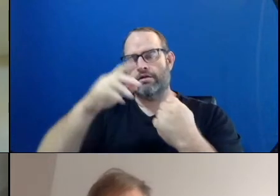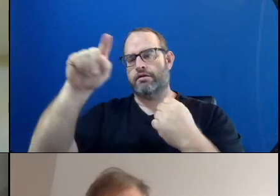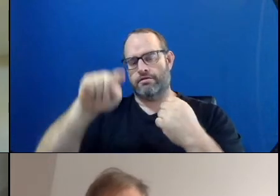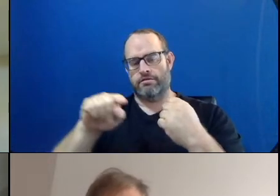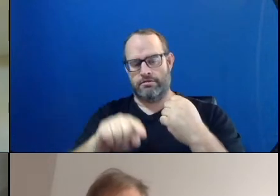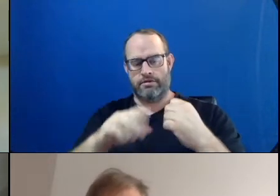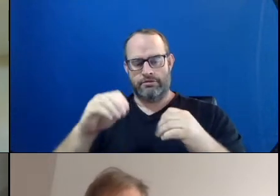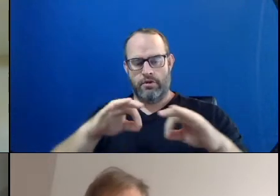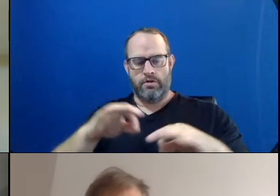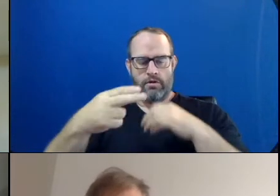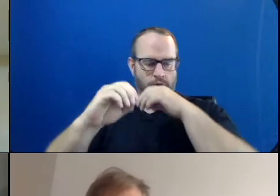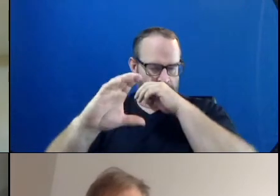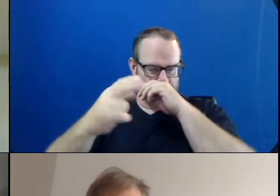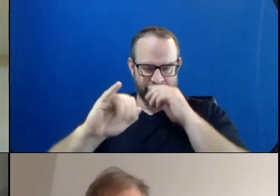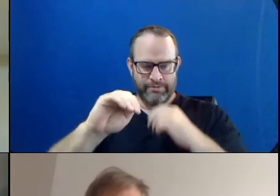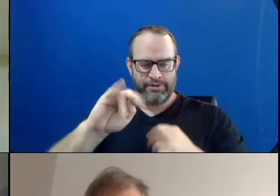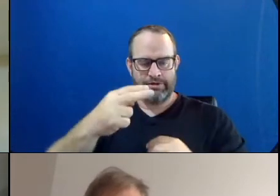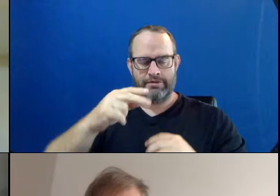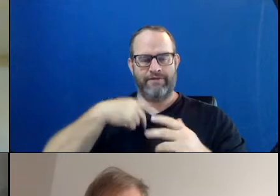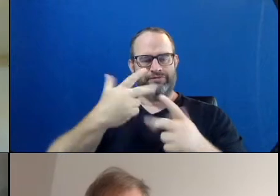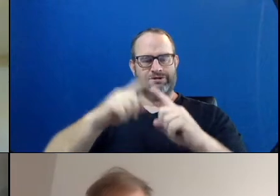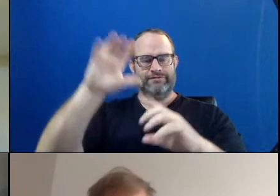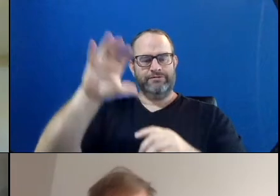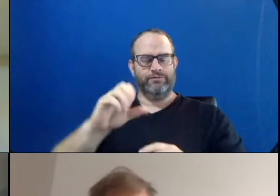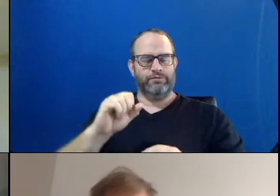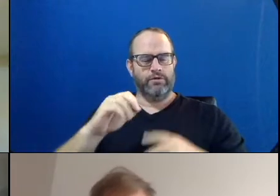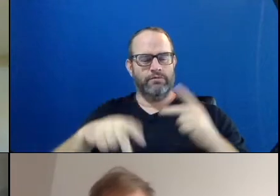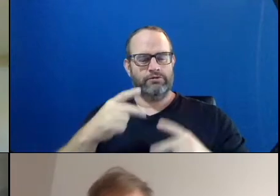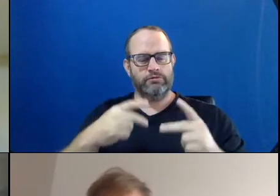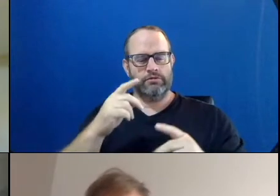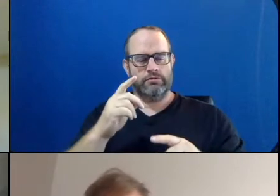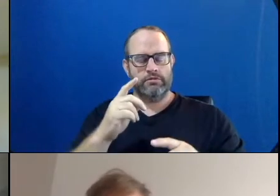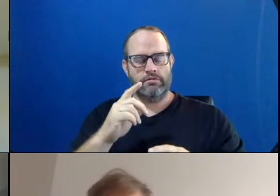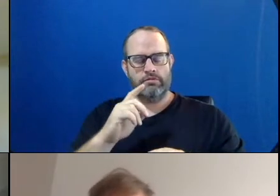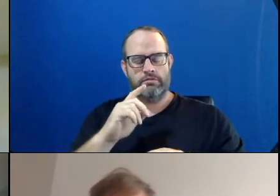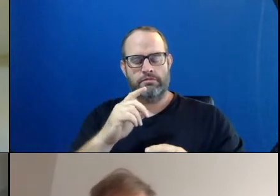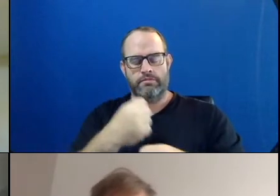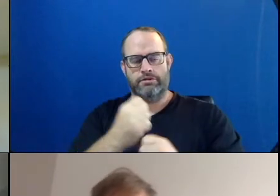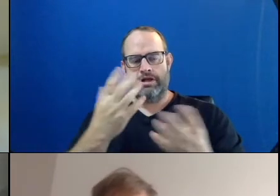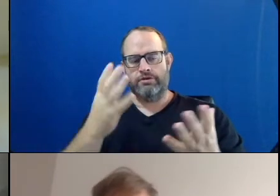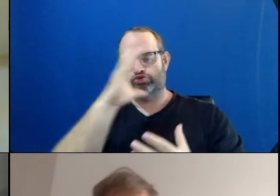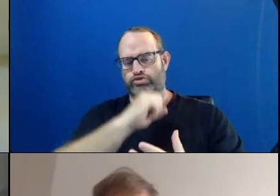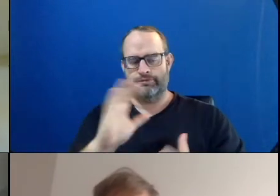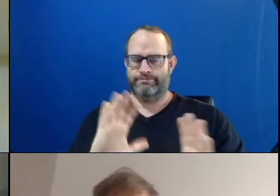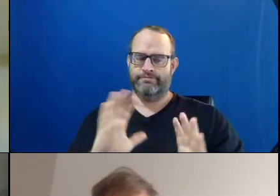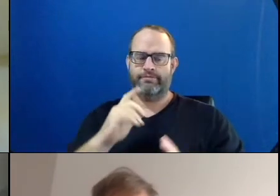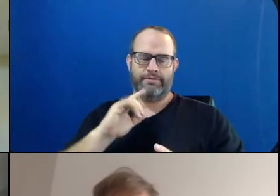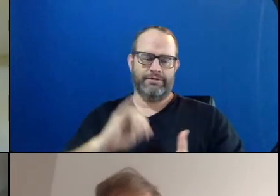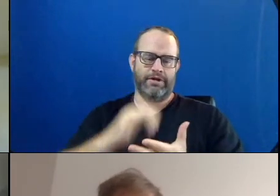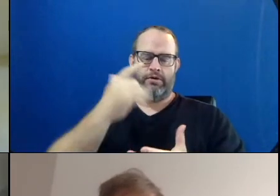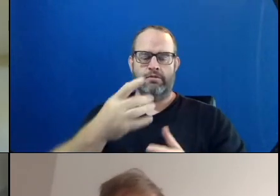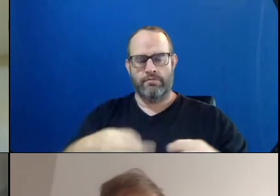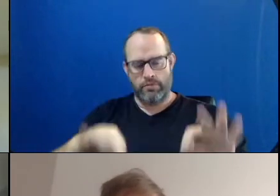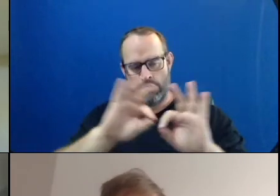focus on those. Maybe a northern region of a country has one specific sign language or sign that they use for a specific word